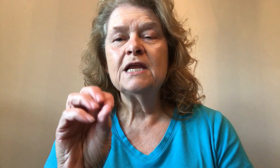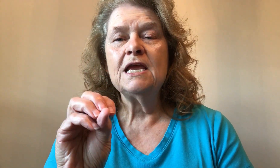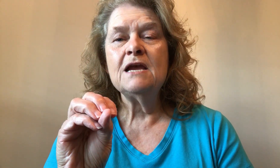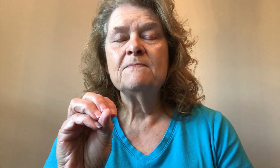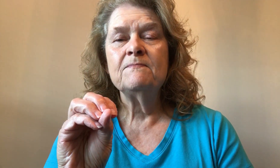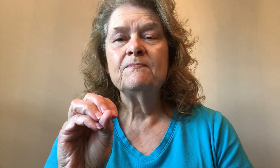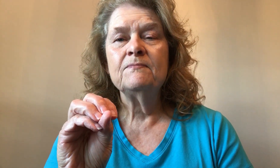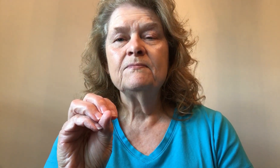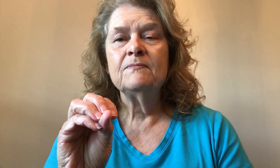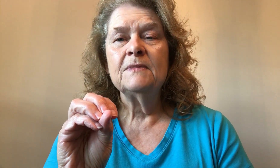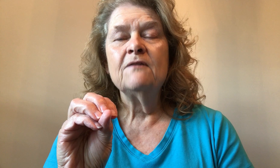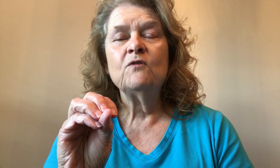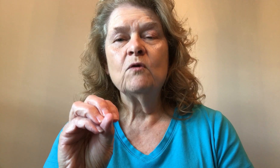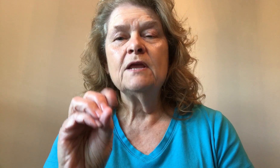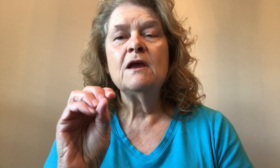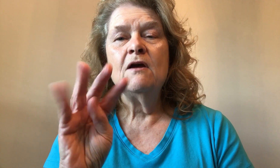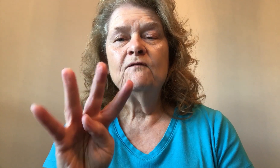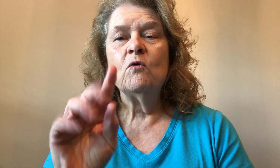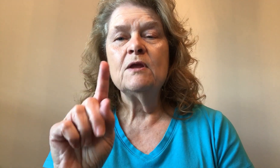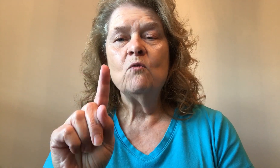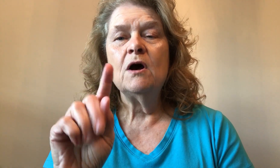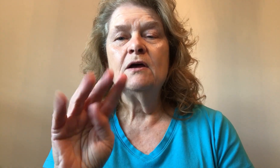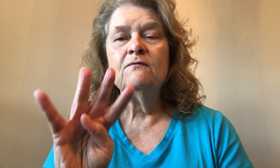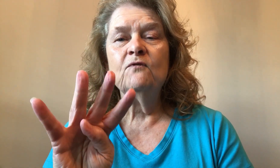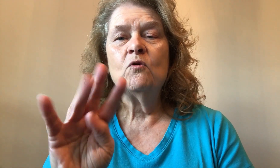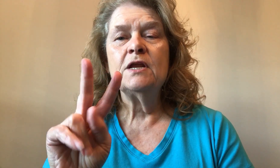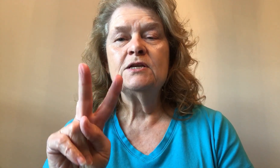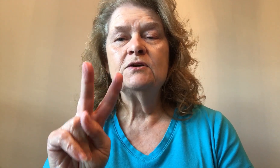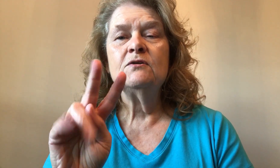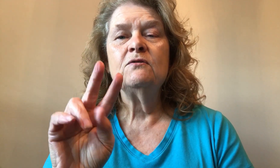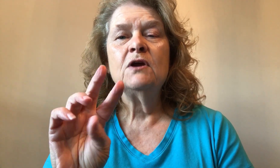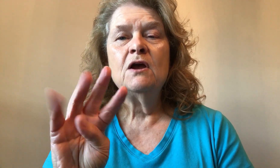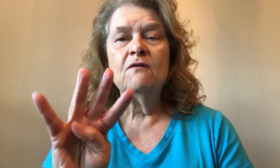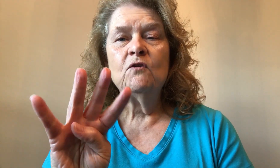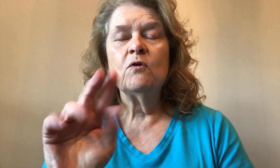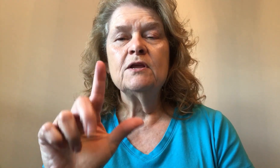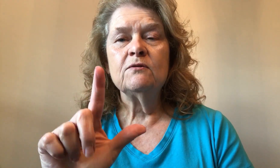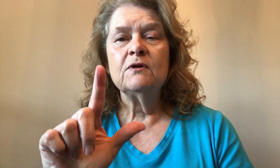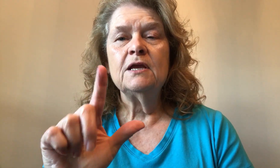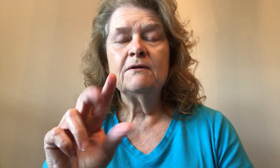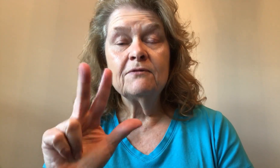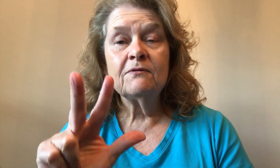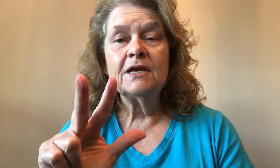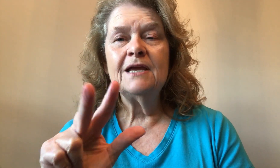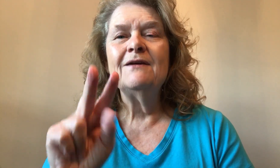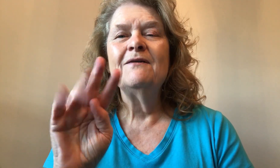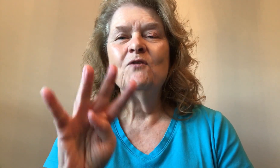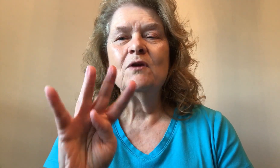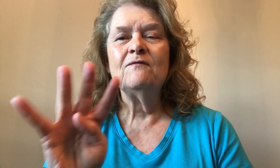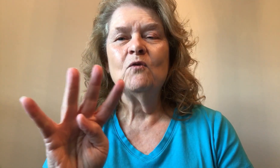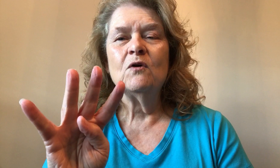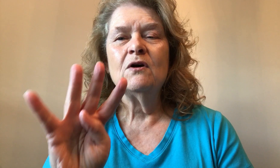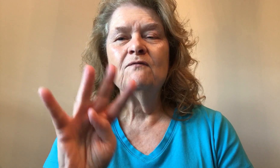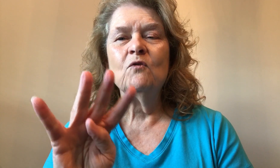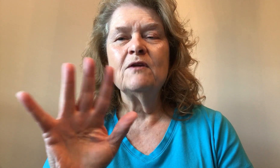40, 40, 41, 42, 43, 44,